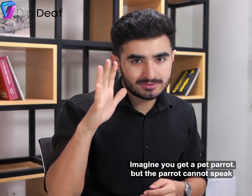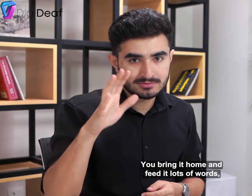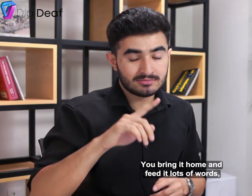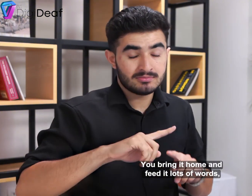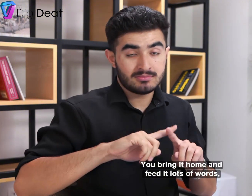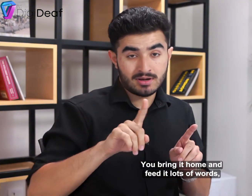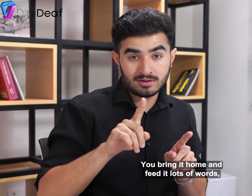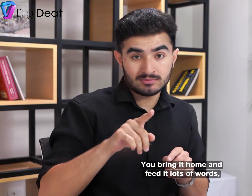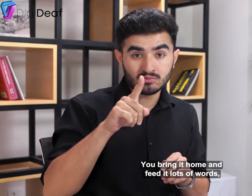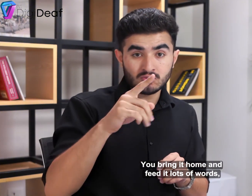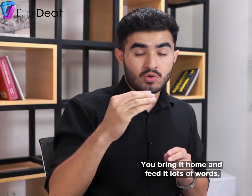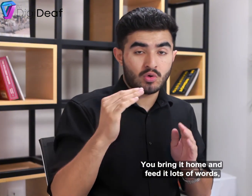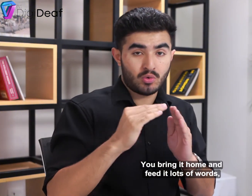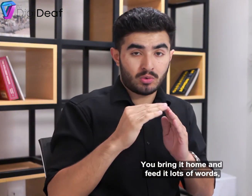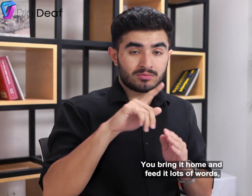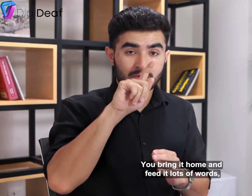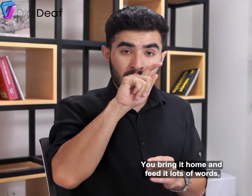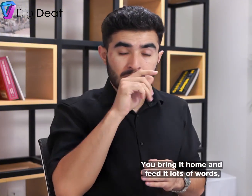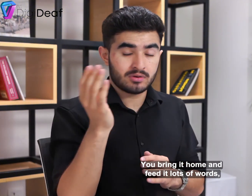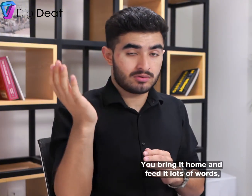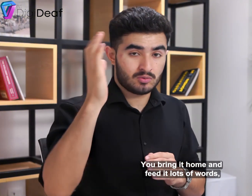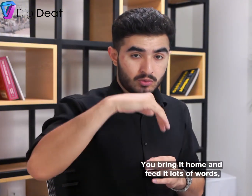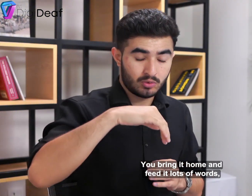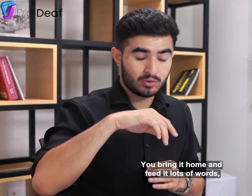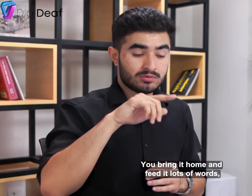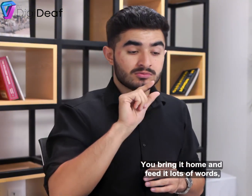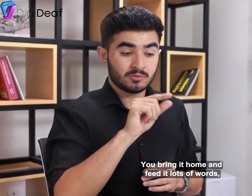You bring it home and feed it lots of words,